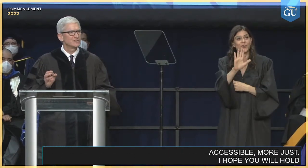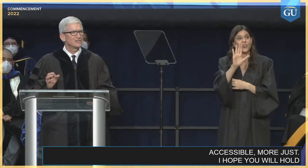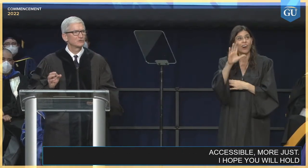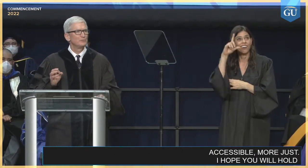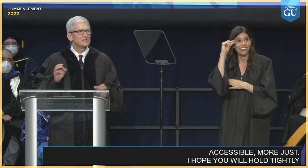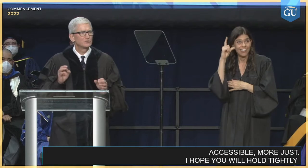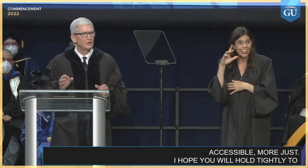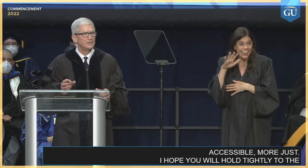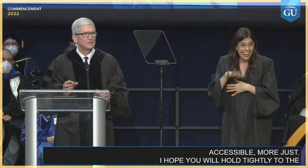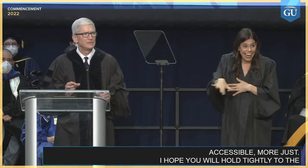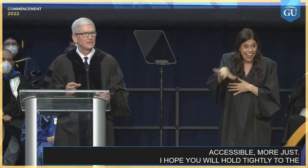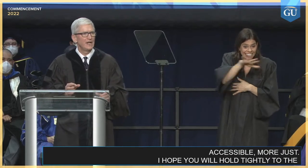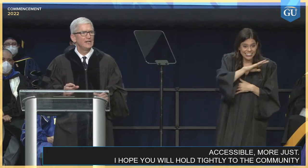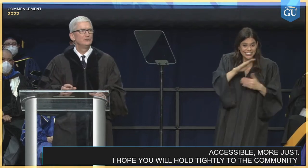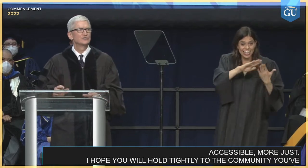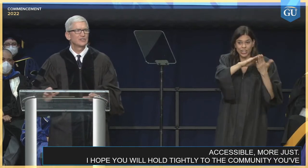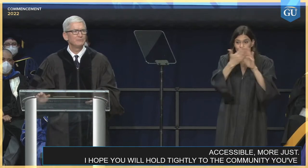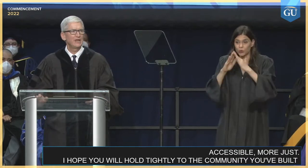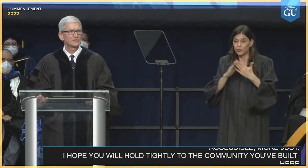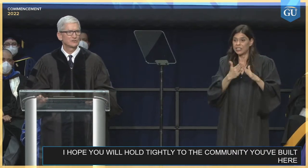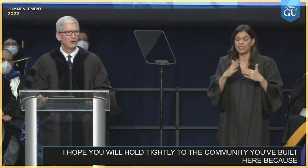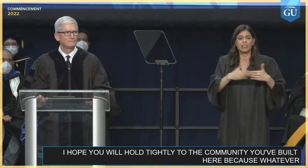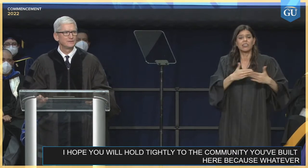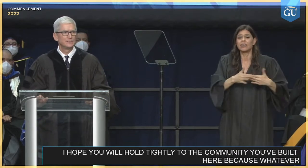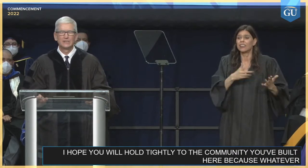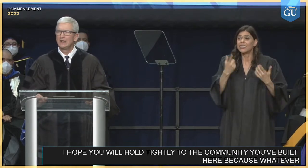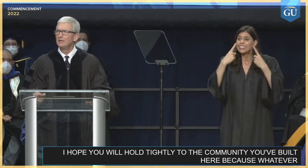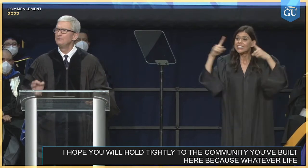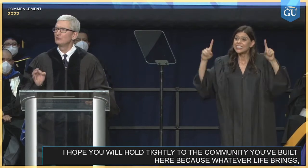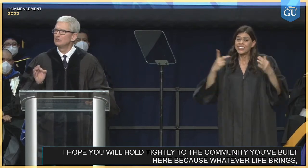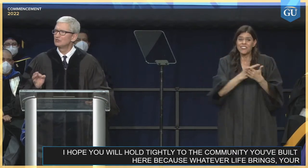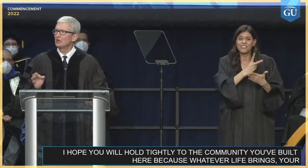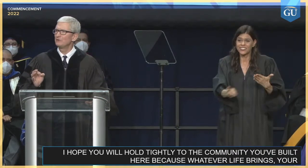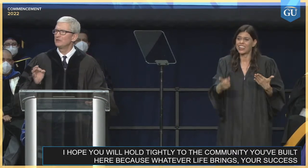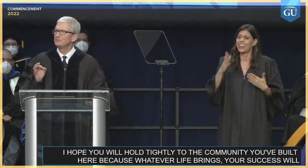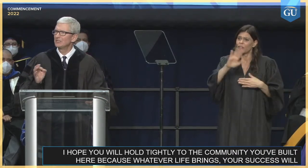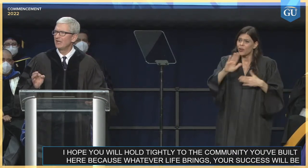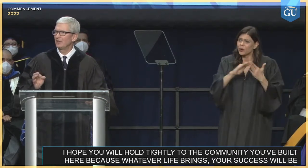will be sweetened and your setbacks softened if you can share them together.